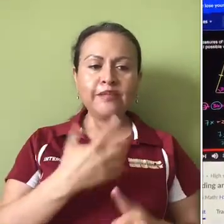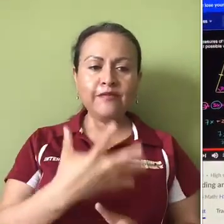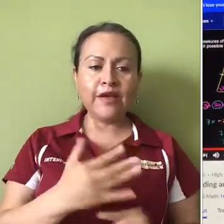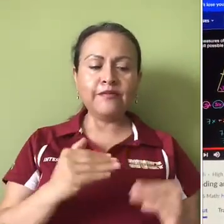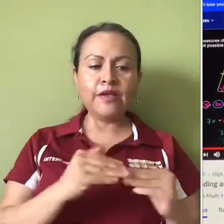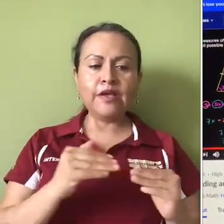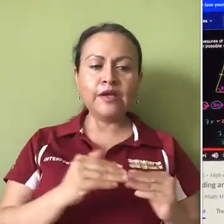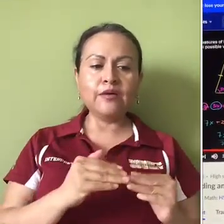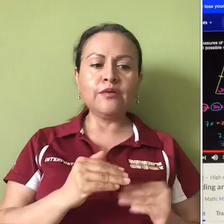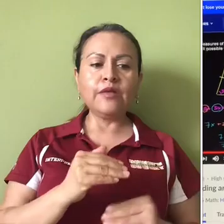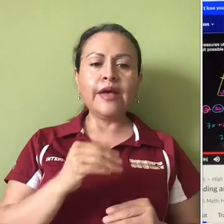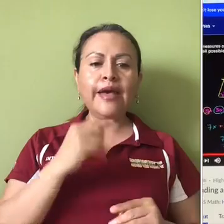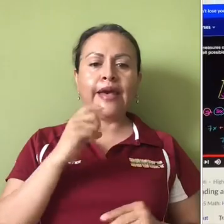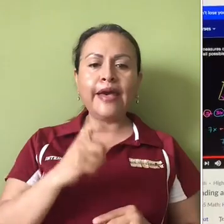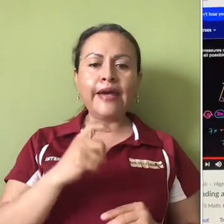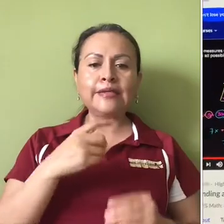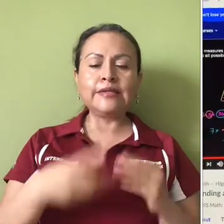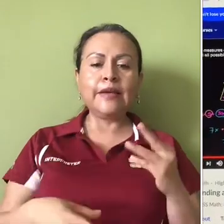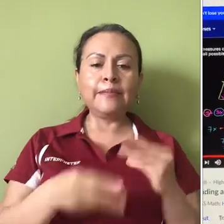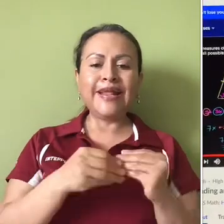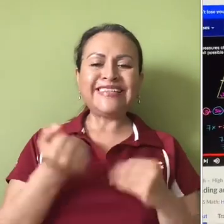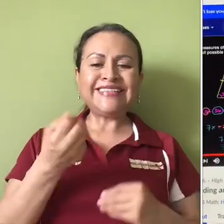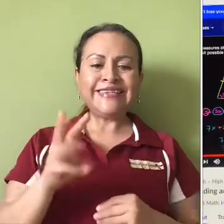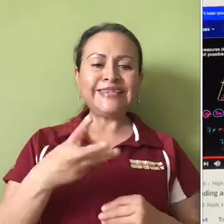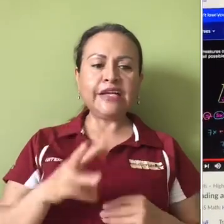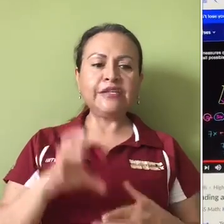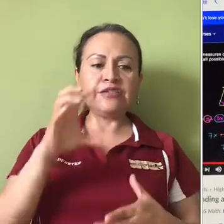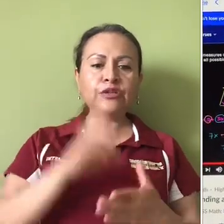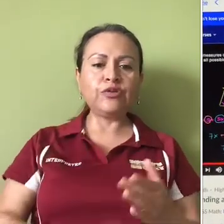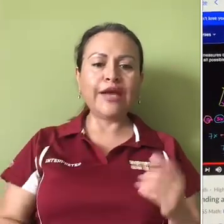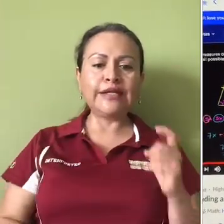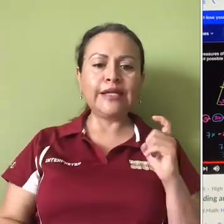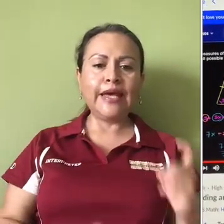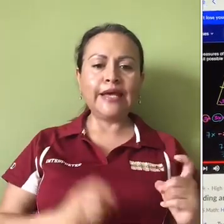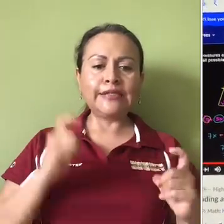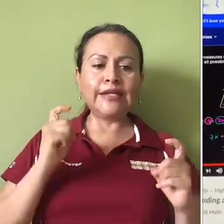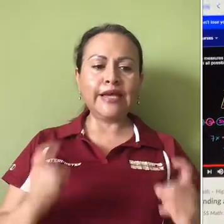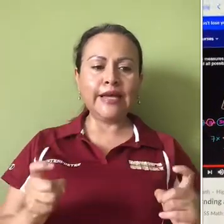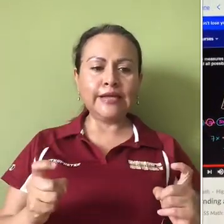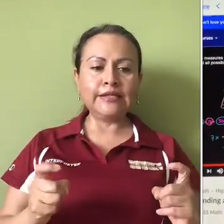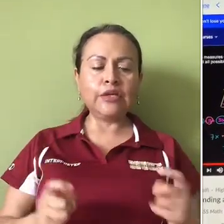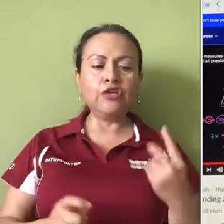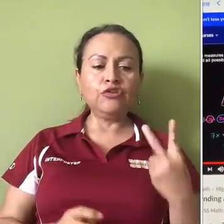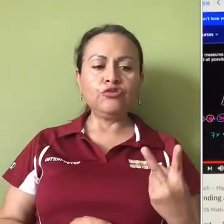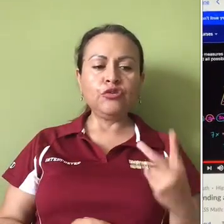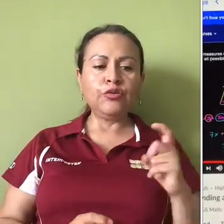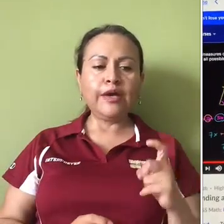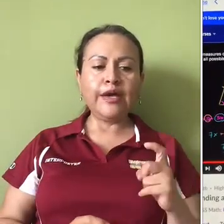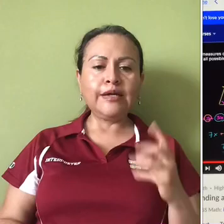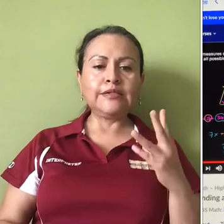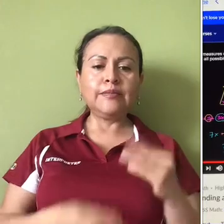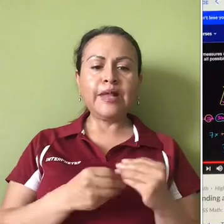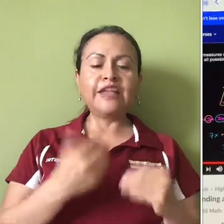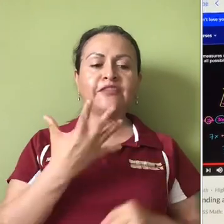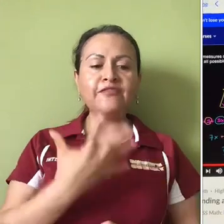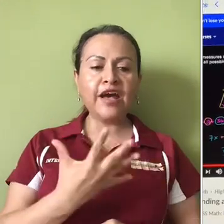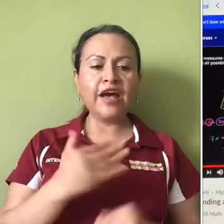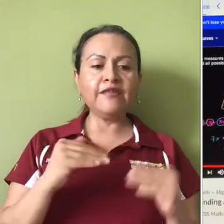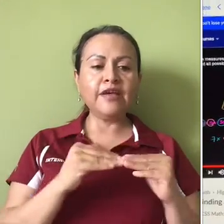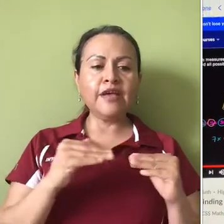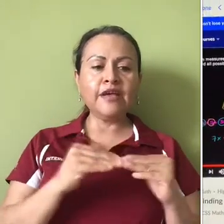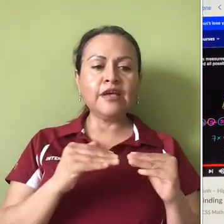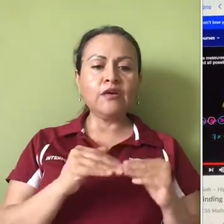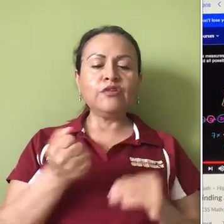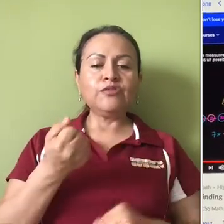x plus 16. Well, you can subtract x from both sides, and so this becomes 2x plus 5 is equal